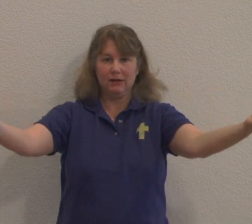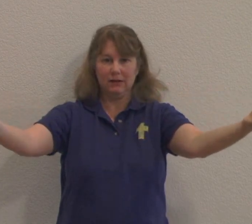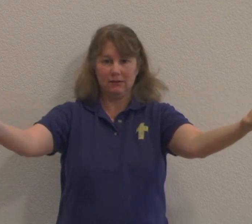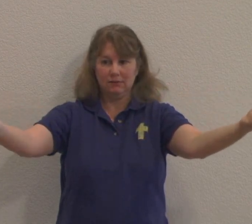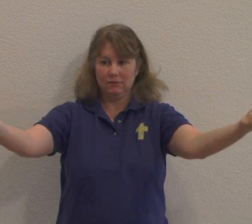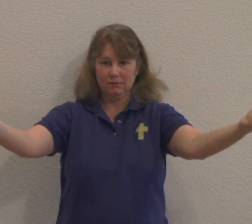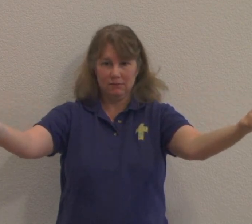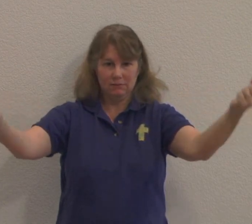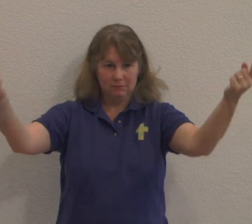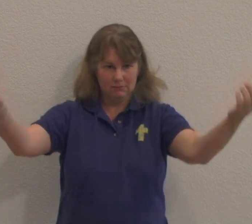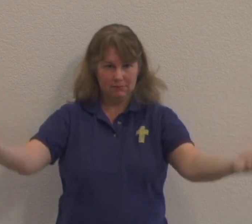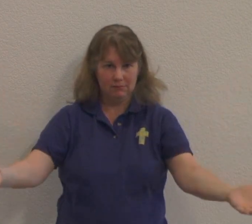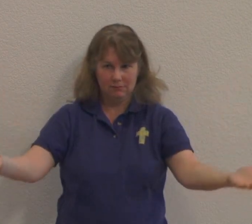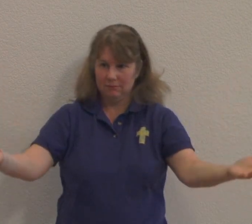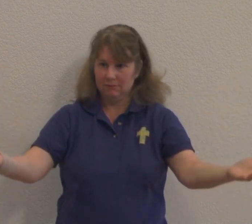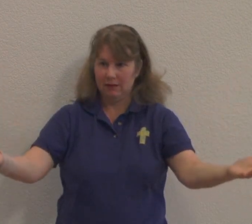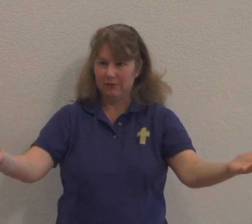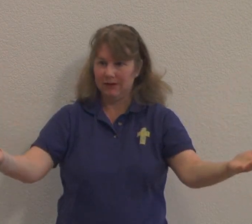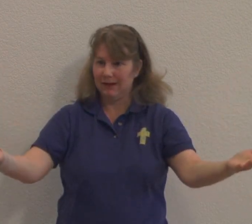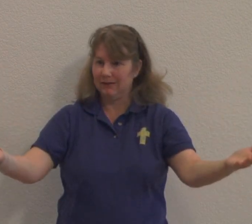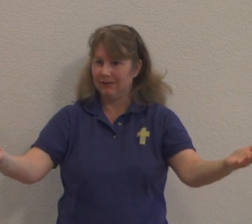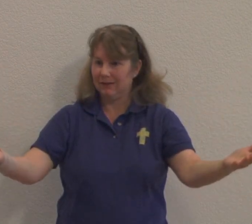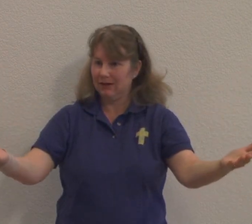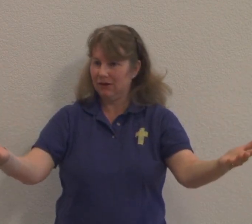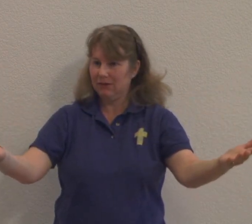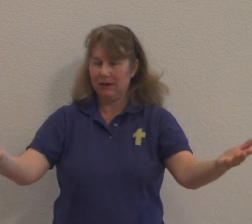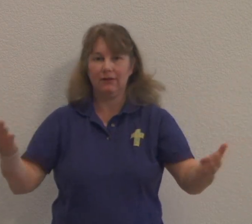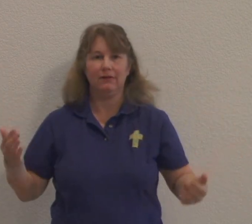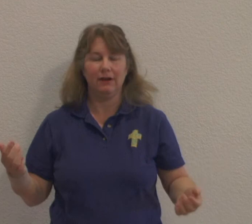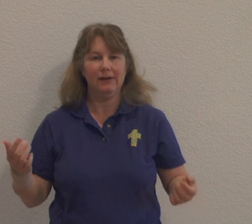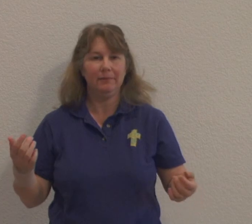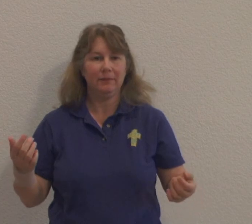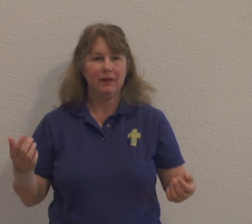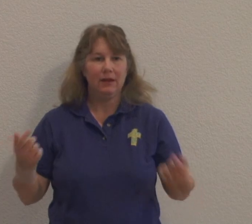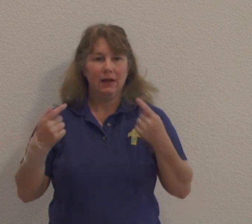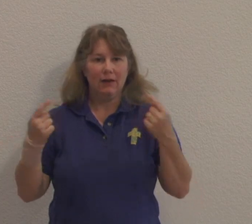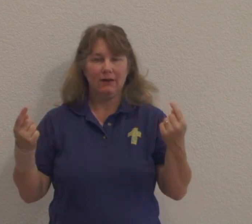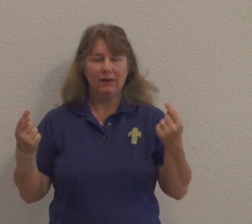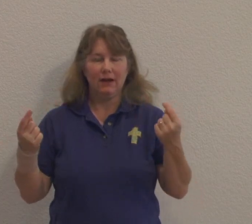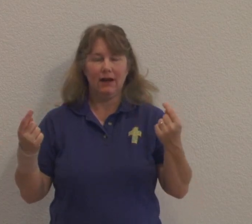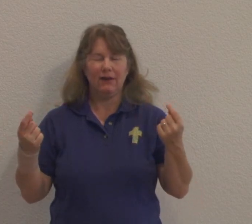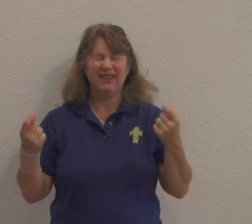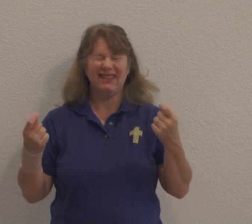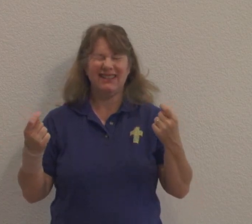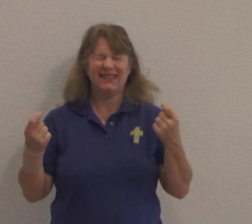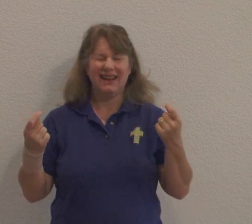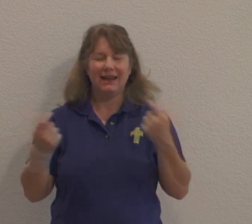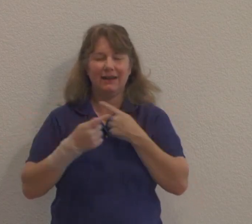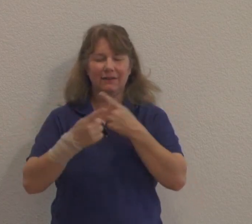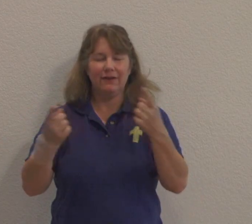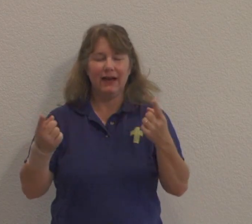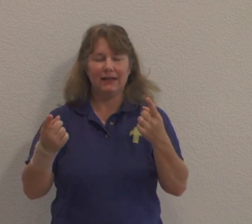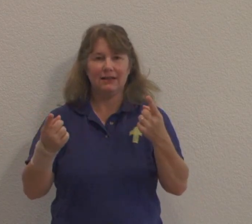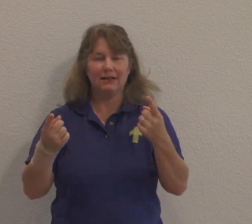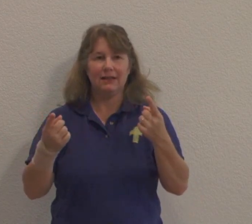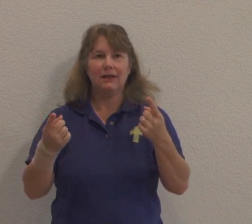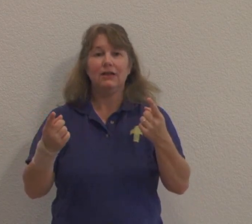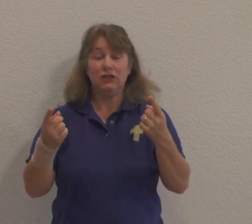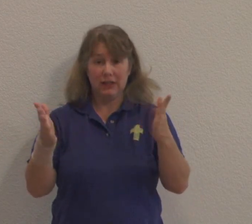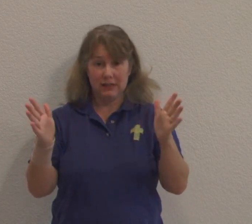the proper sides that they started with. Okay, every tongue confess